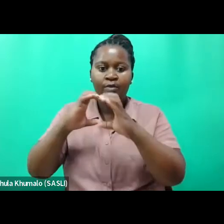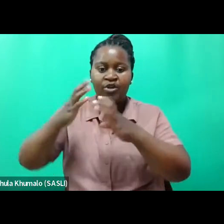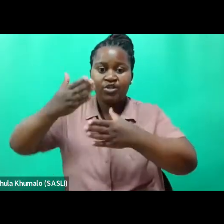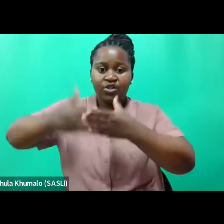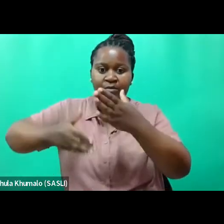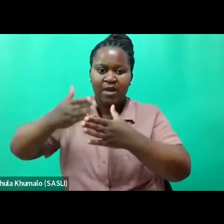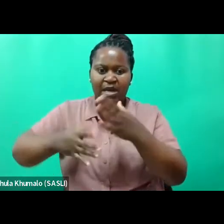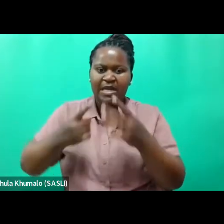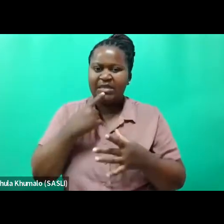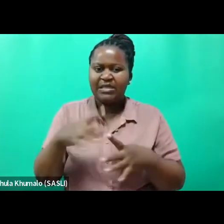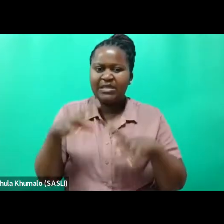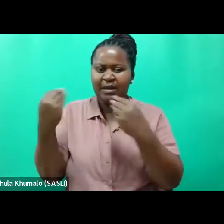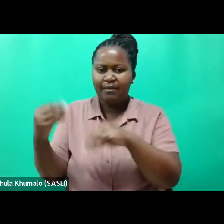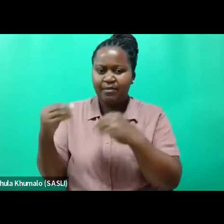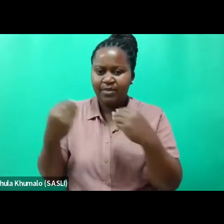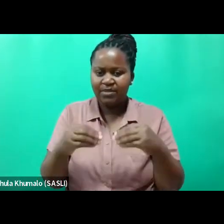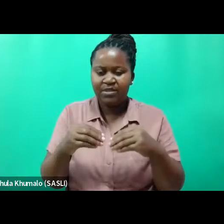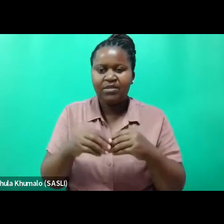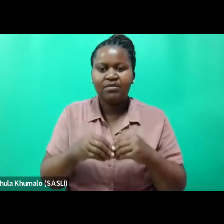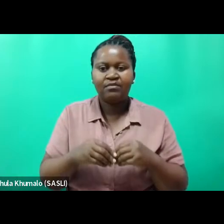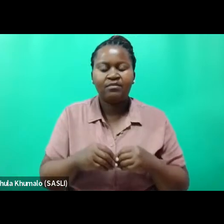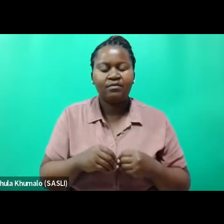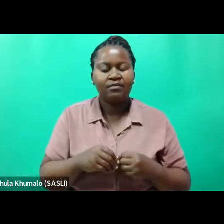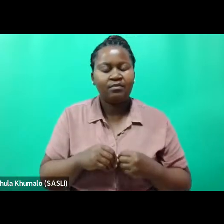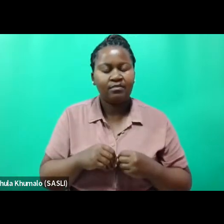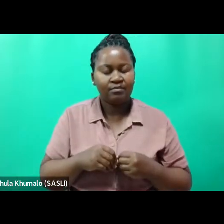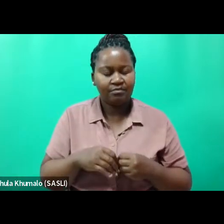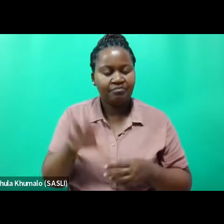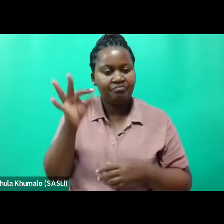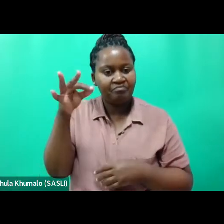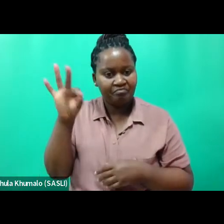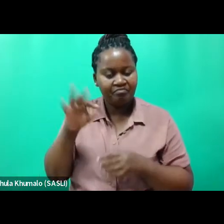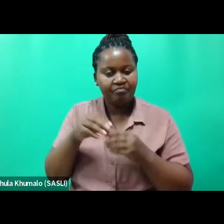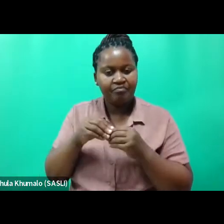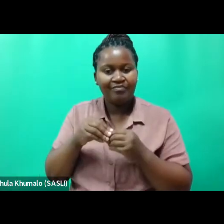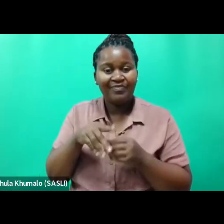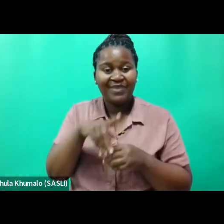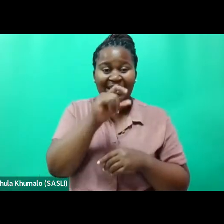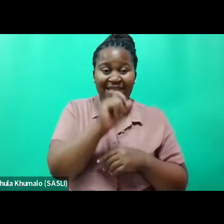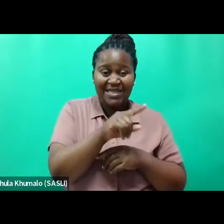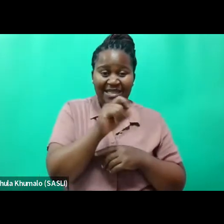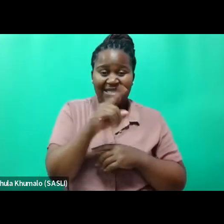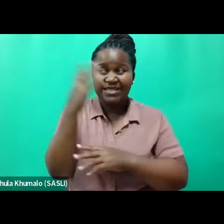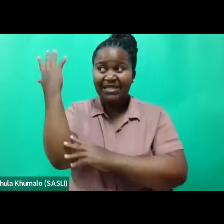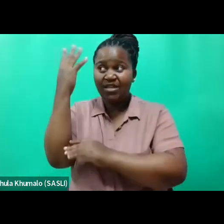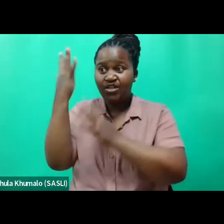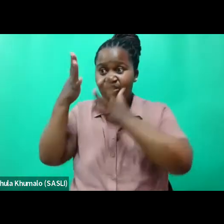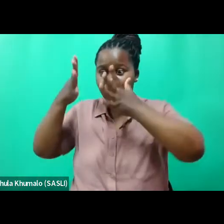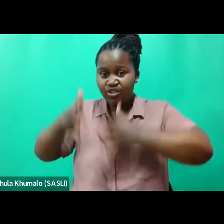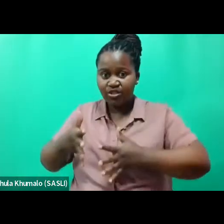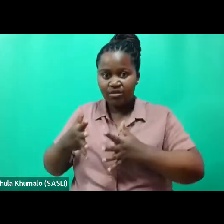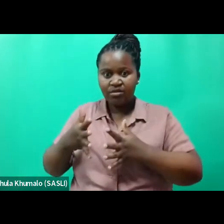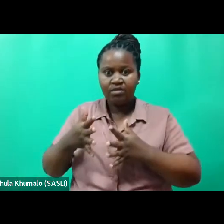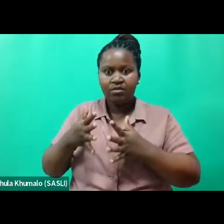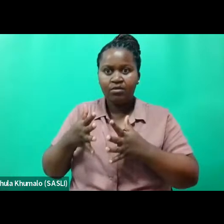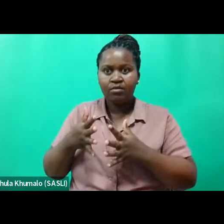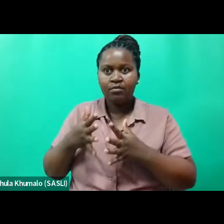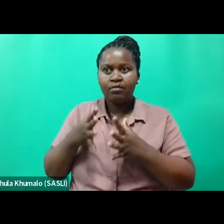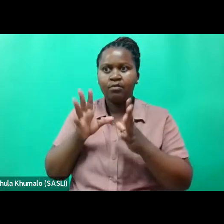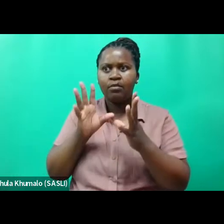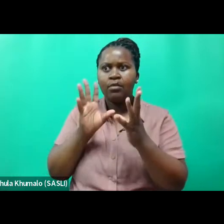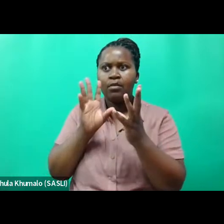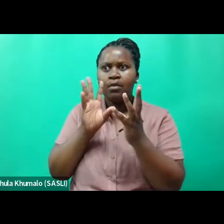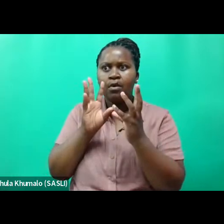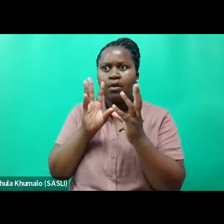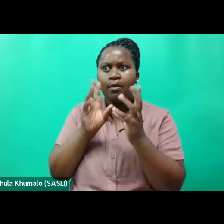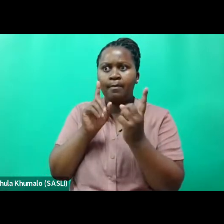fell out of favor with me. All right, so this lecturer then had a mentoring role, and they were supposed to assist you throughout